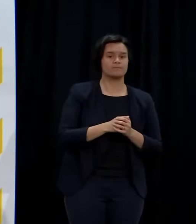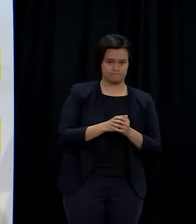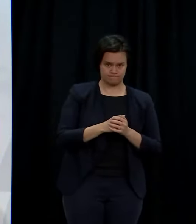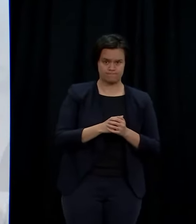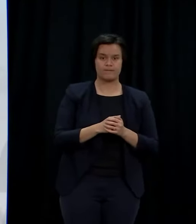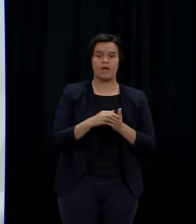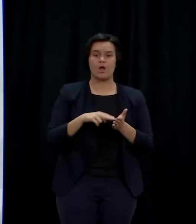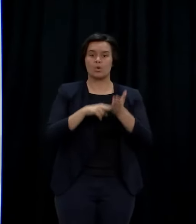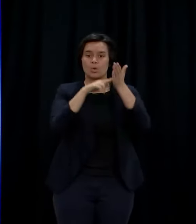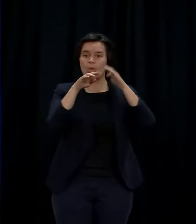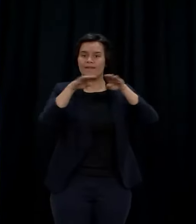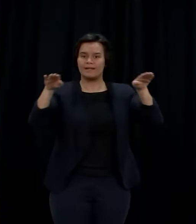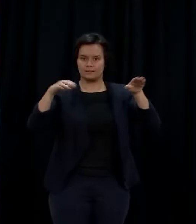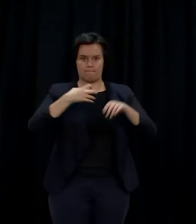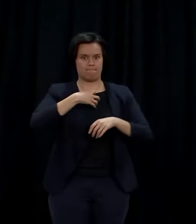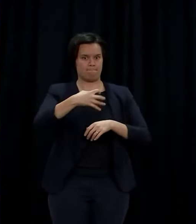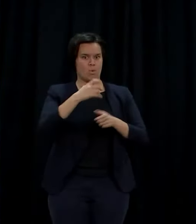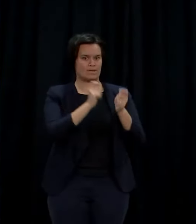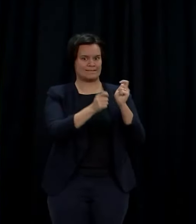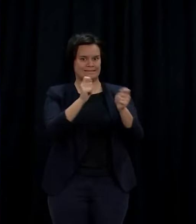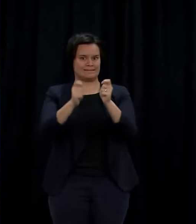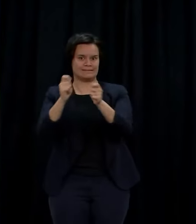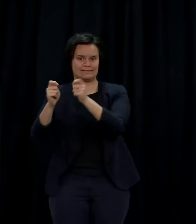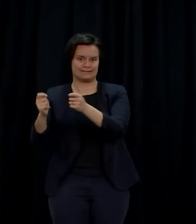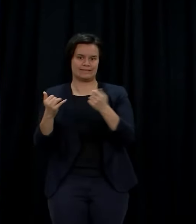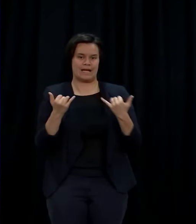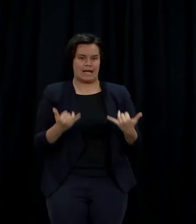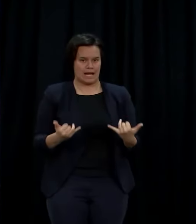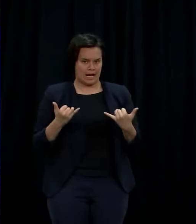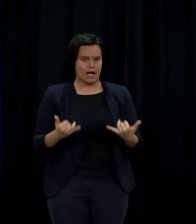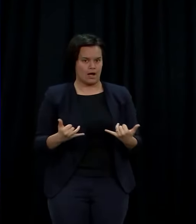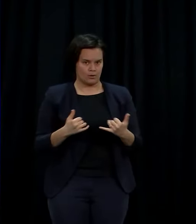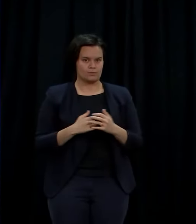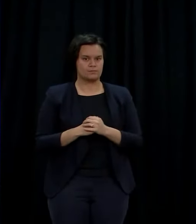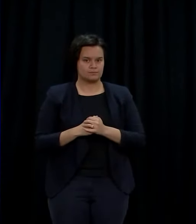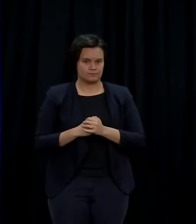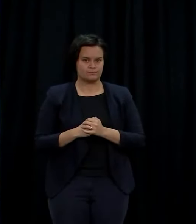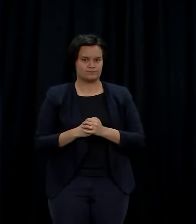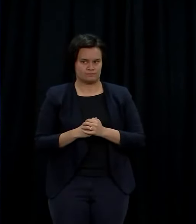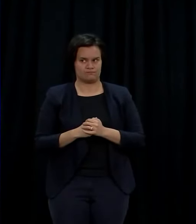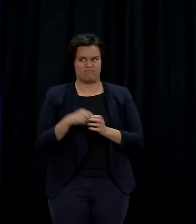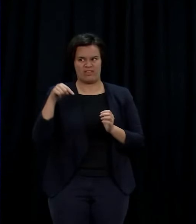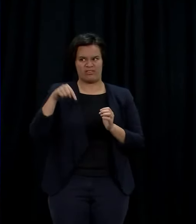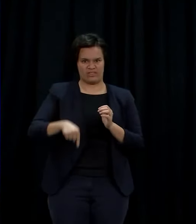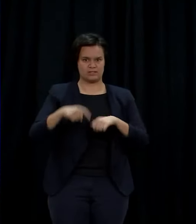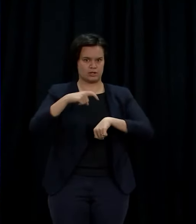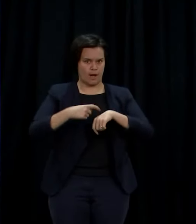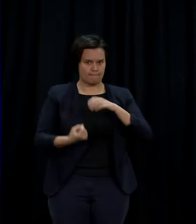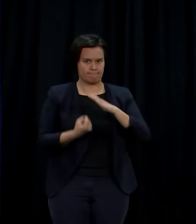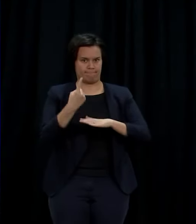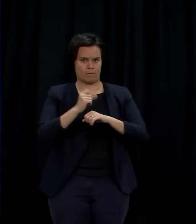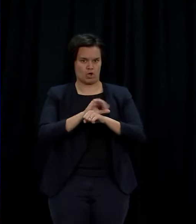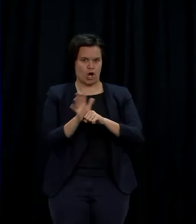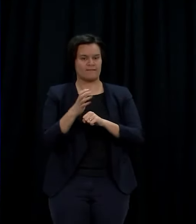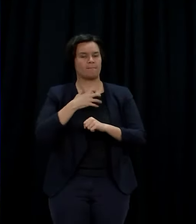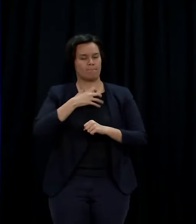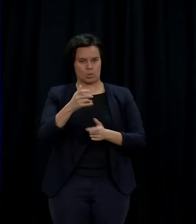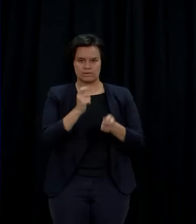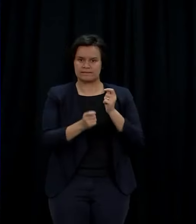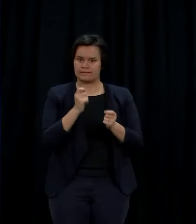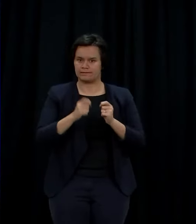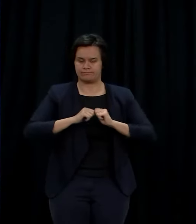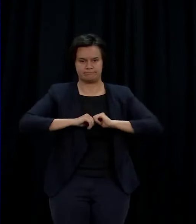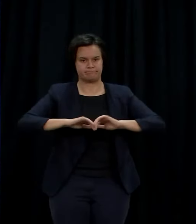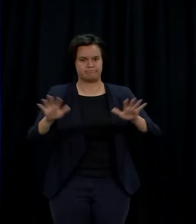obviously surged up its testing capacity, and testing rates have also gone up since the start of this outbreak. And I guess it's a message